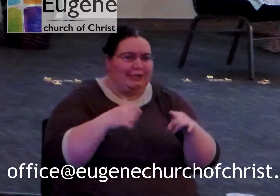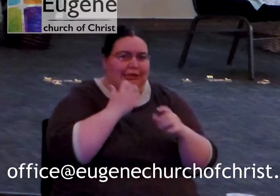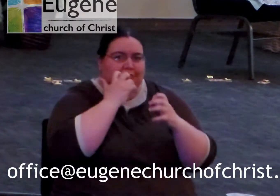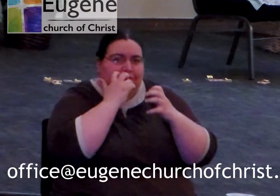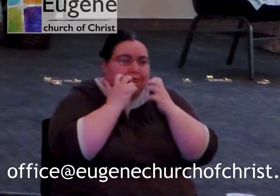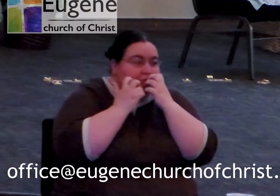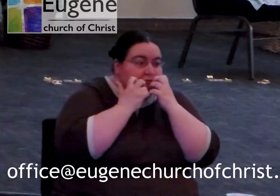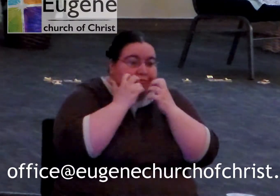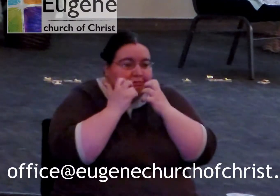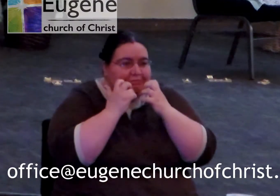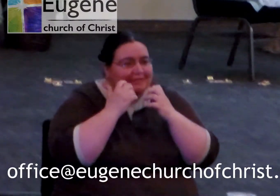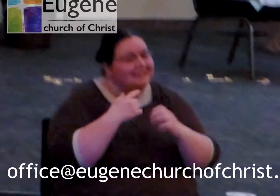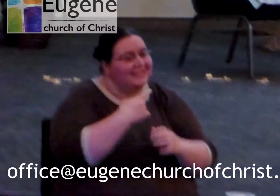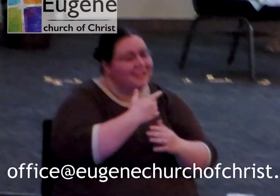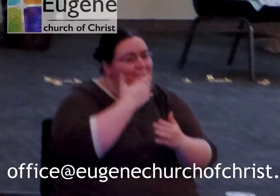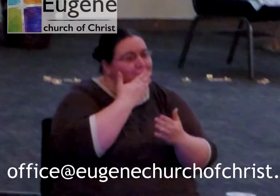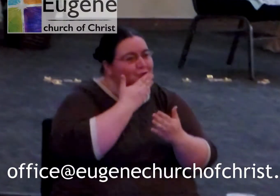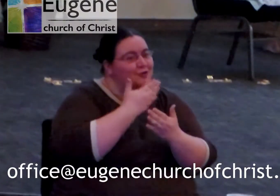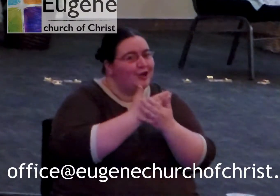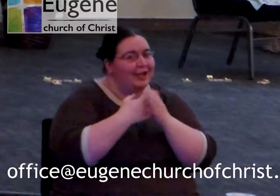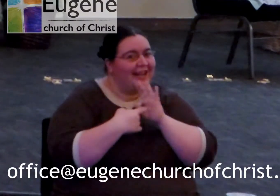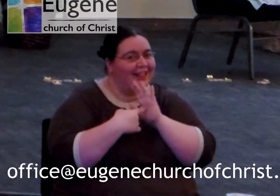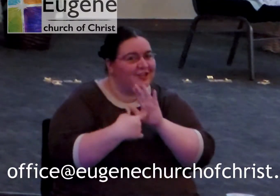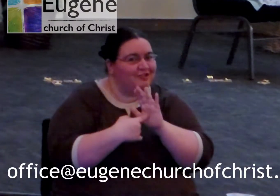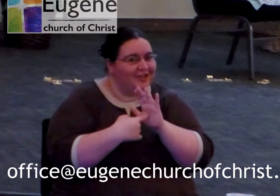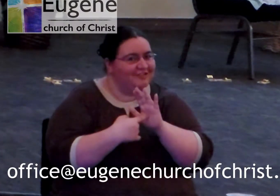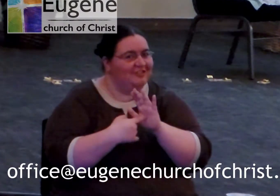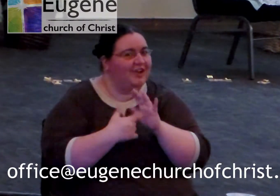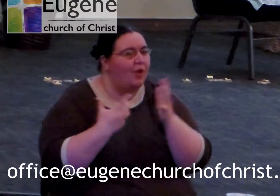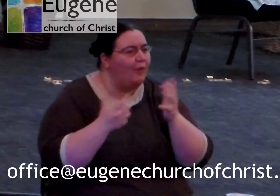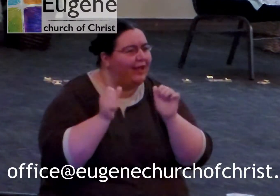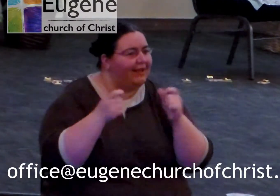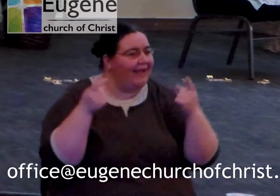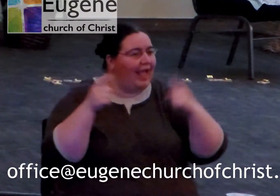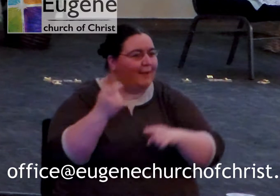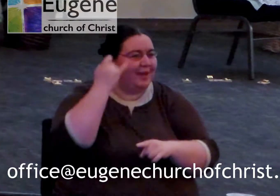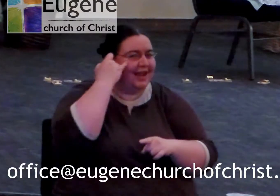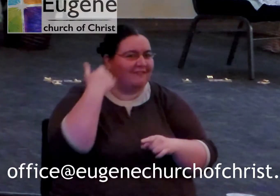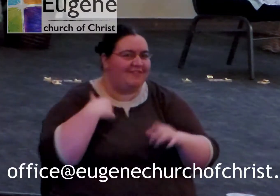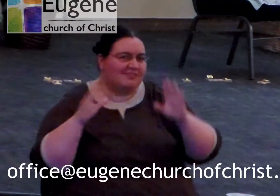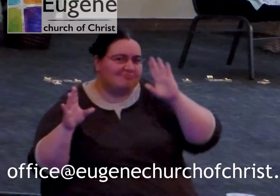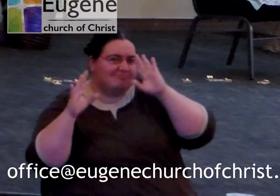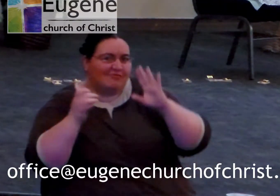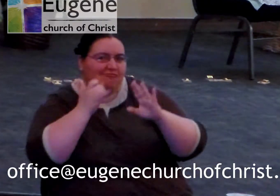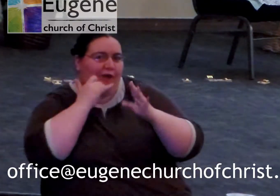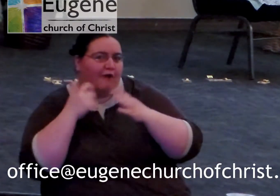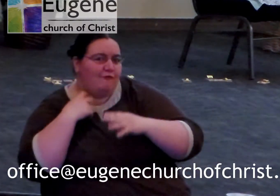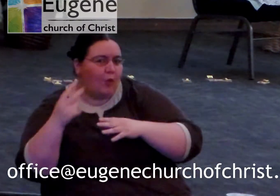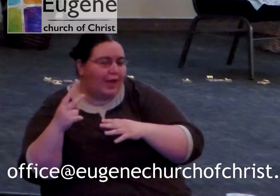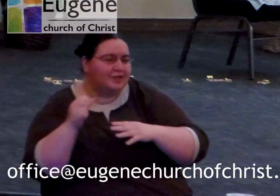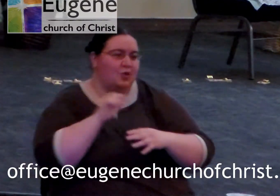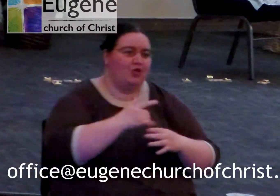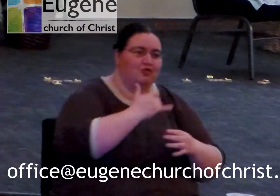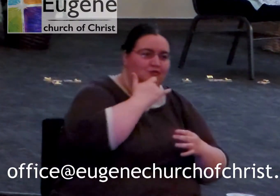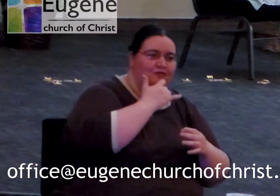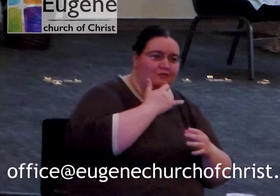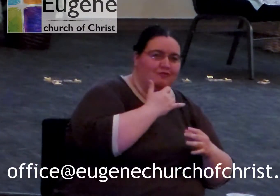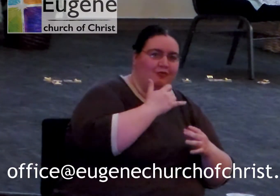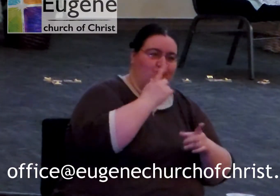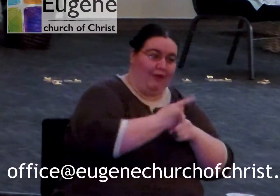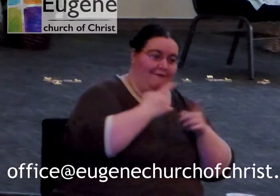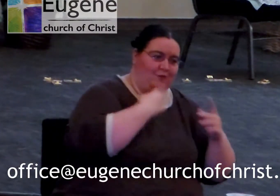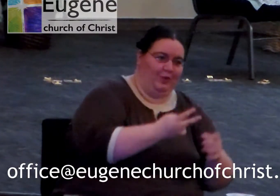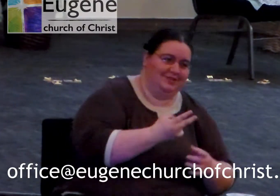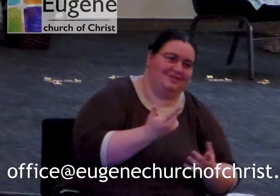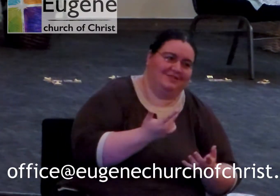think, about what can happen when we listen to the wrong voices versus the right voices. Because I'm telling you that the people that you choose to